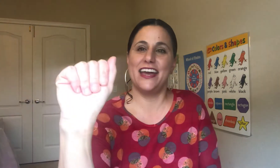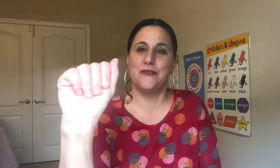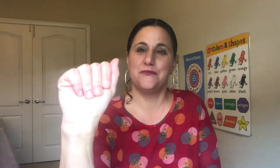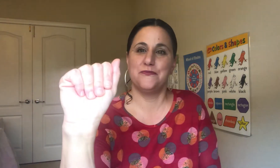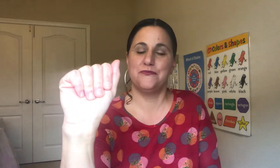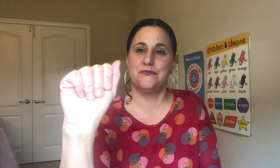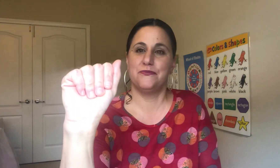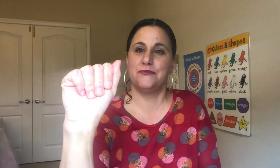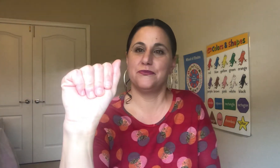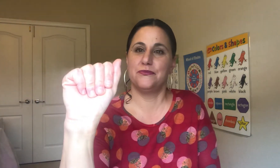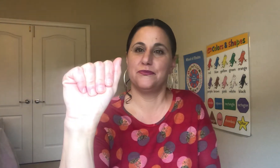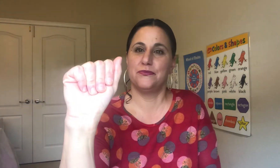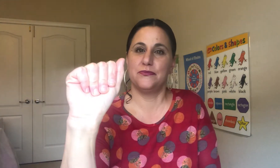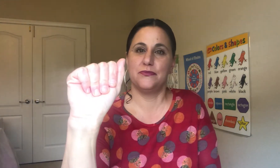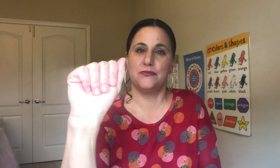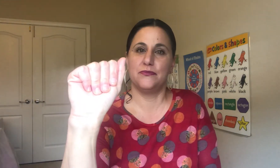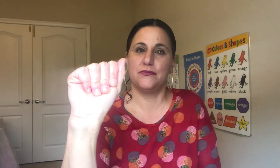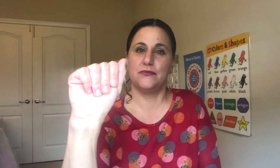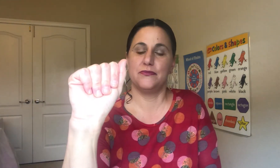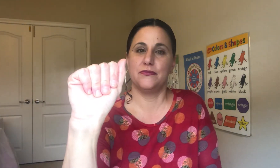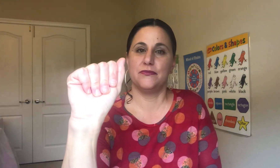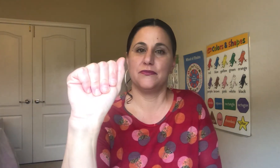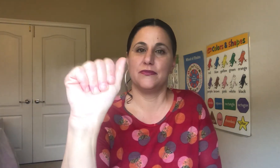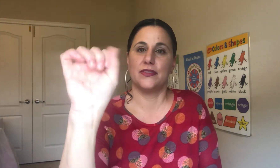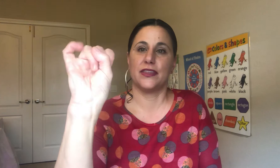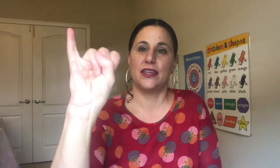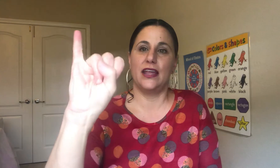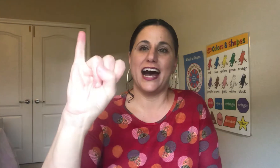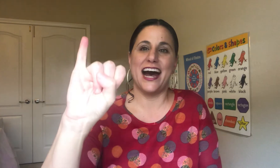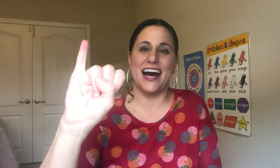i